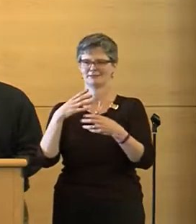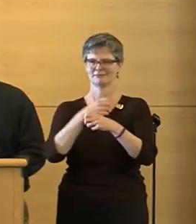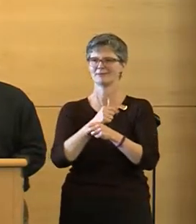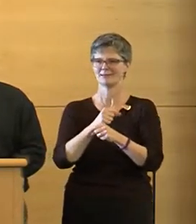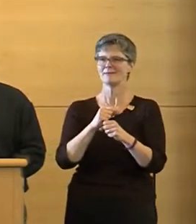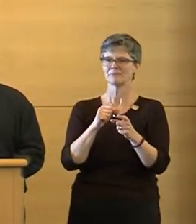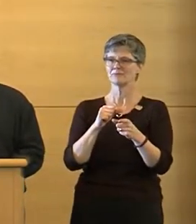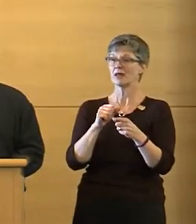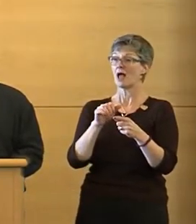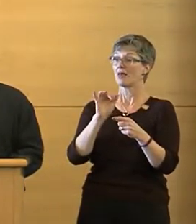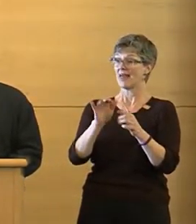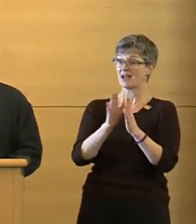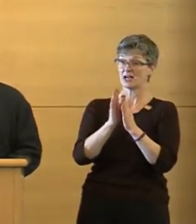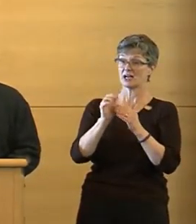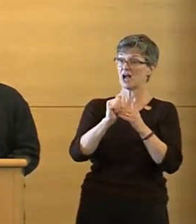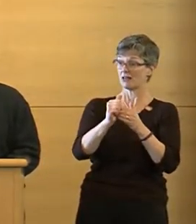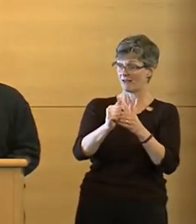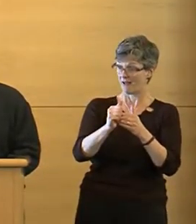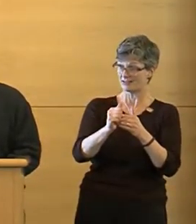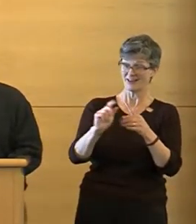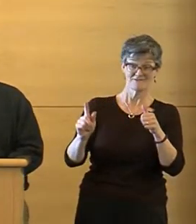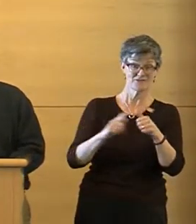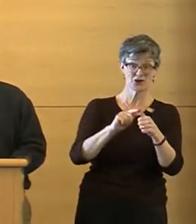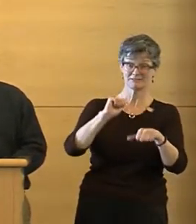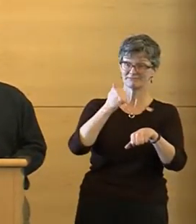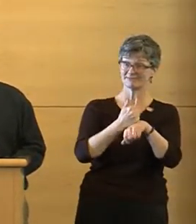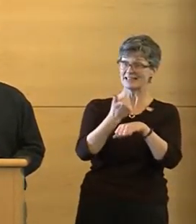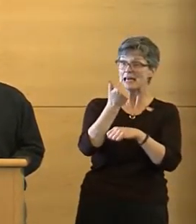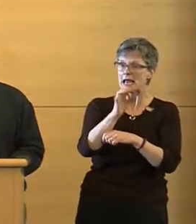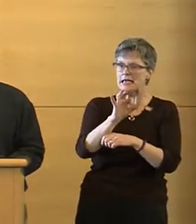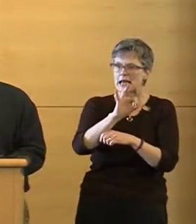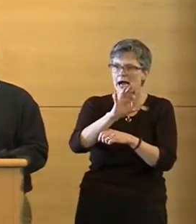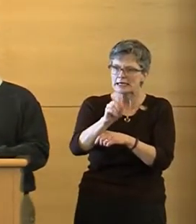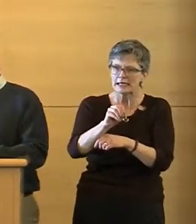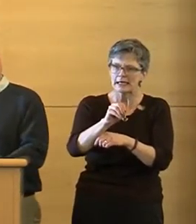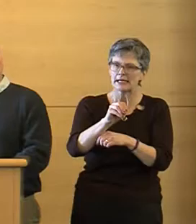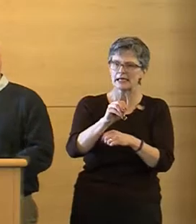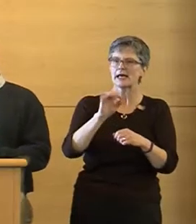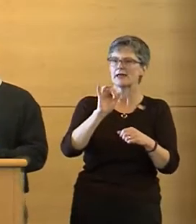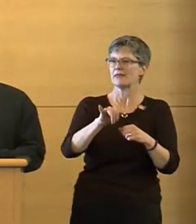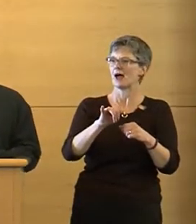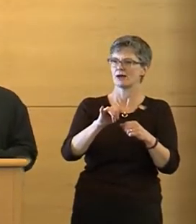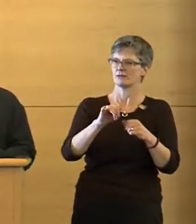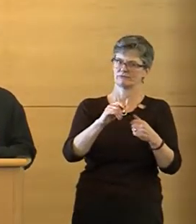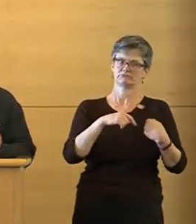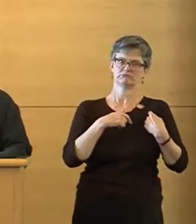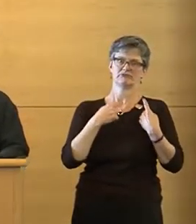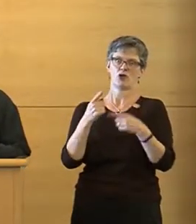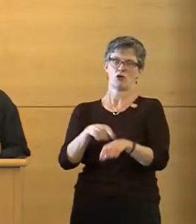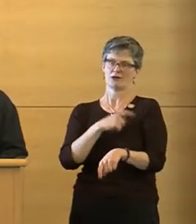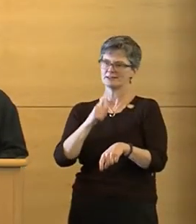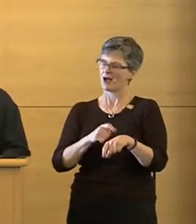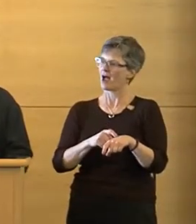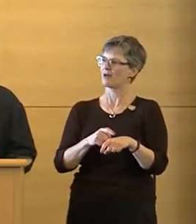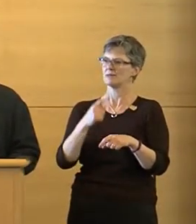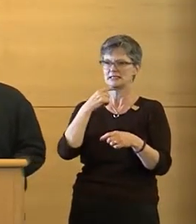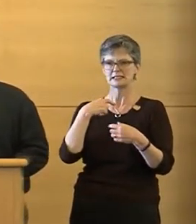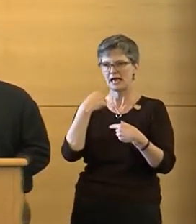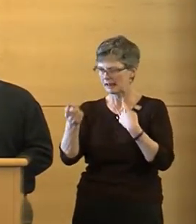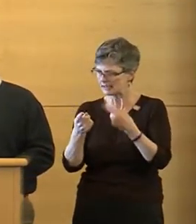with the Web Content Accessibility Guidelines, sometimes called WCAG,